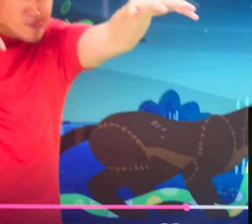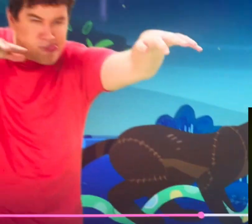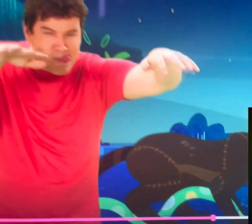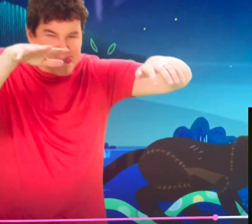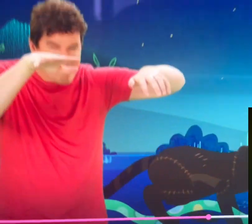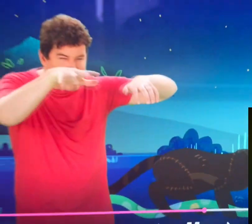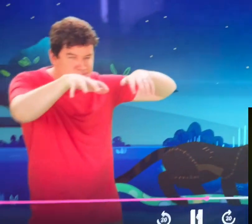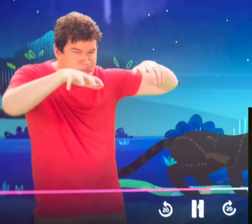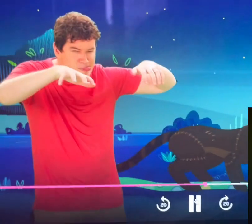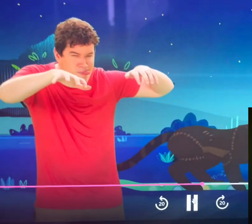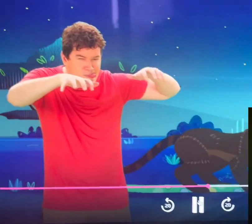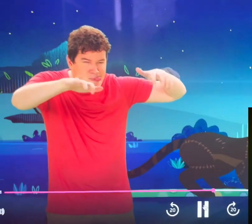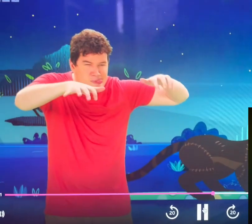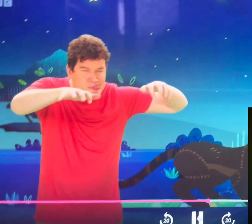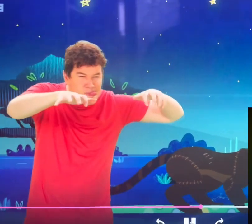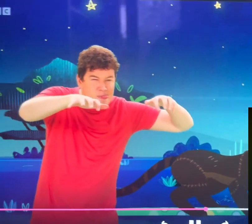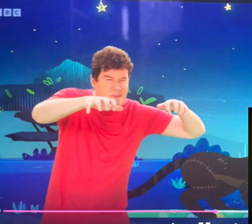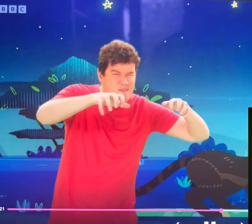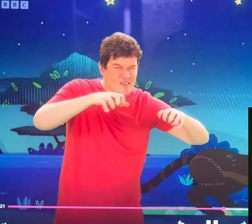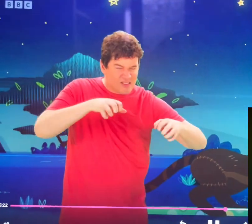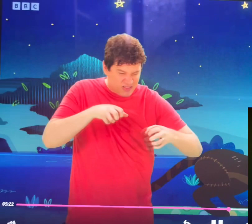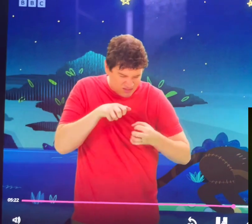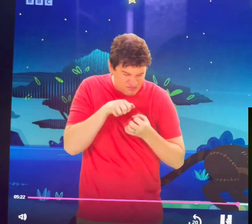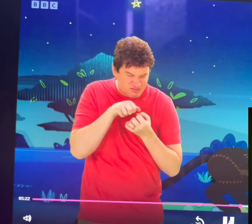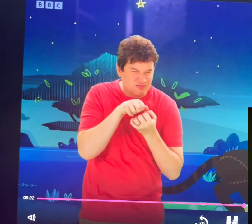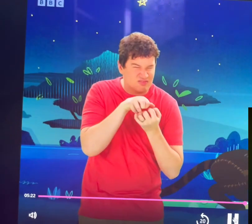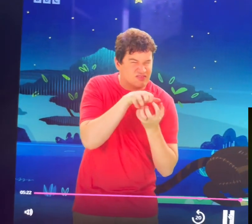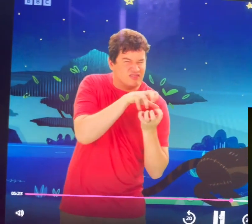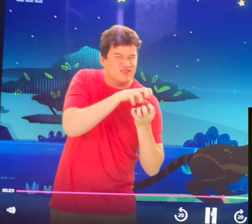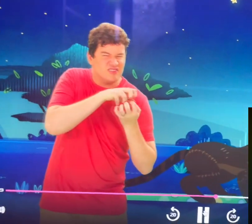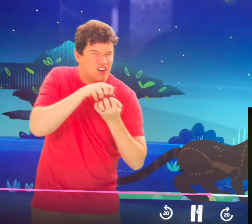A slinking, sly footed puma.